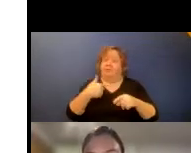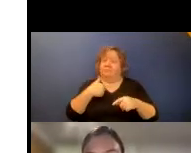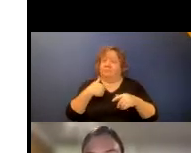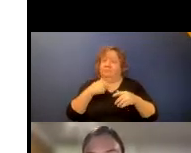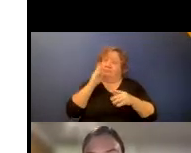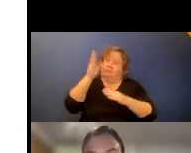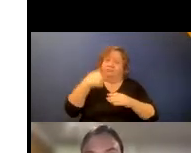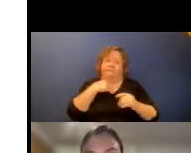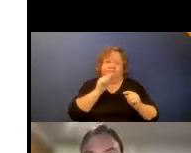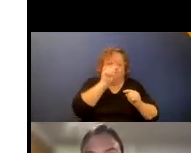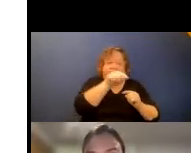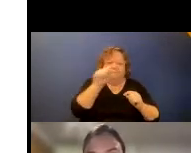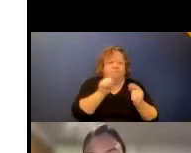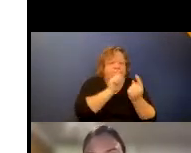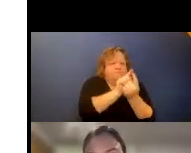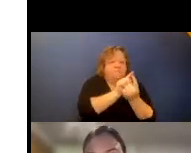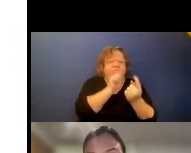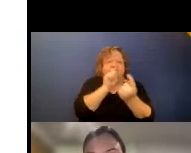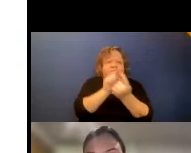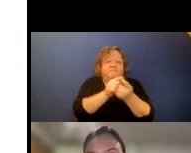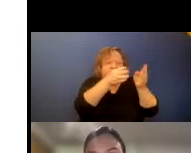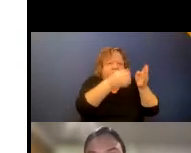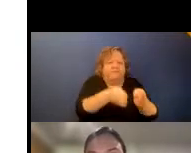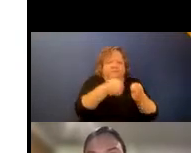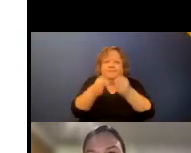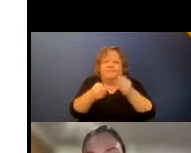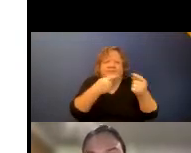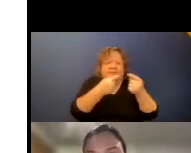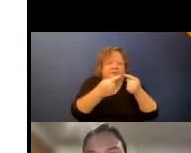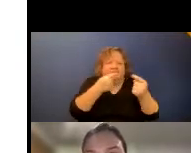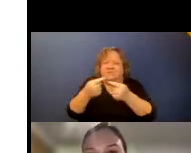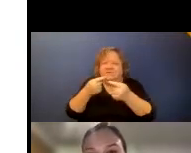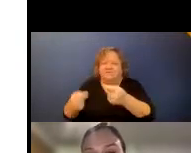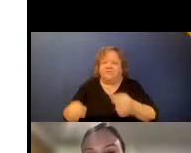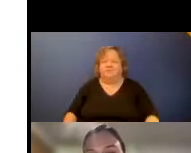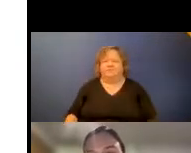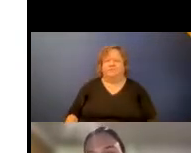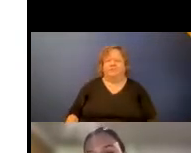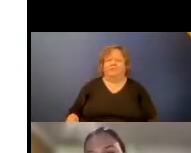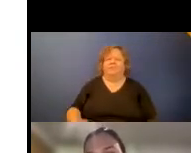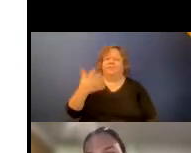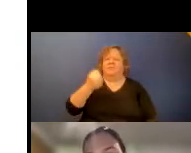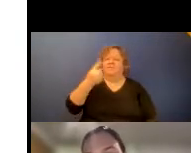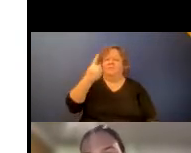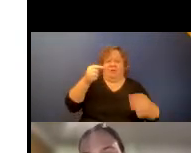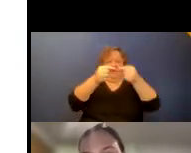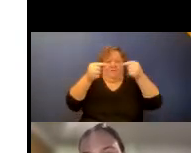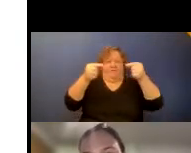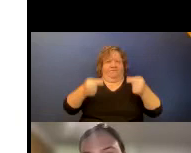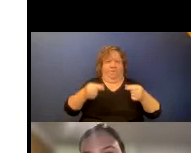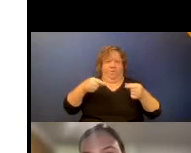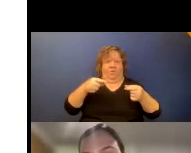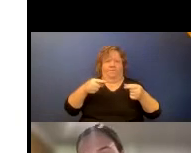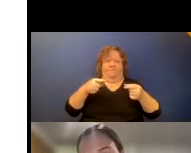shared earlier, and we'll share it again, where we're trying to do a massive call for any resources or tools